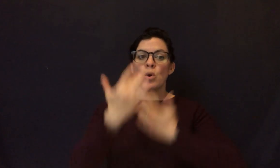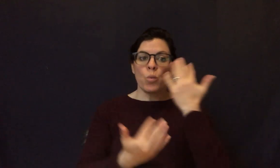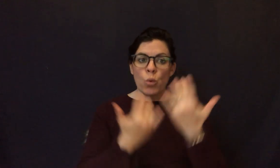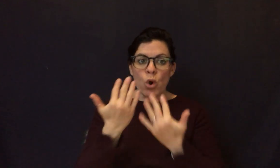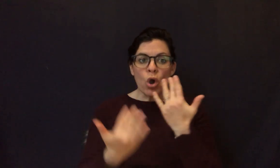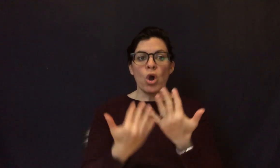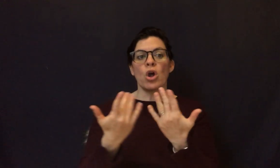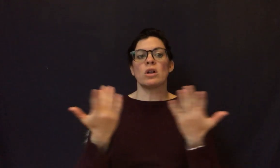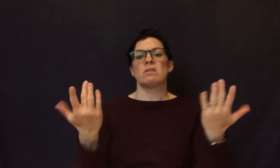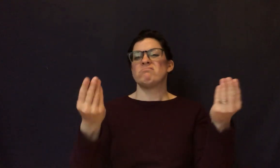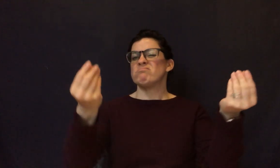water.